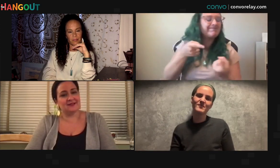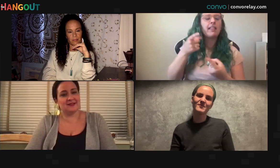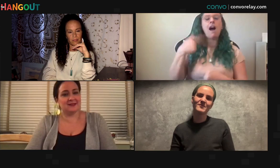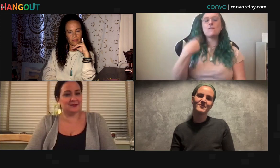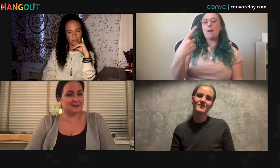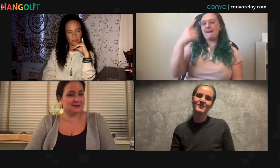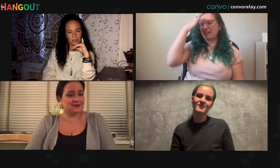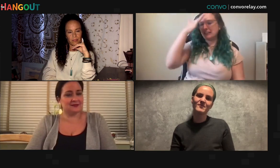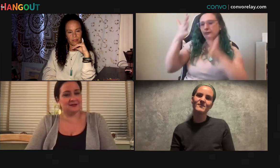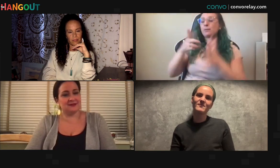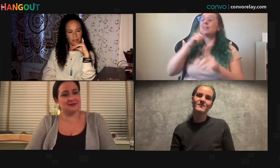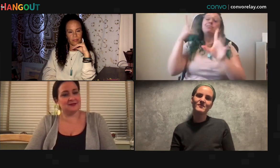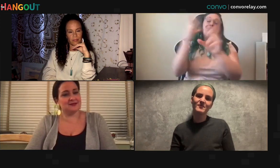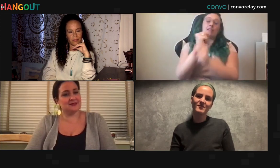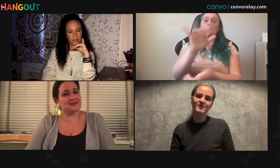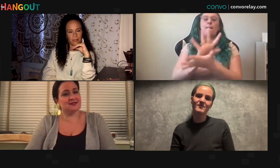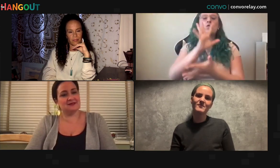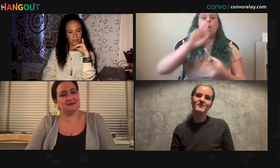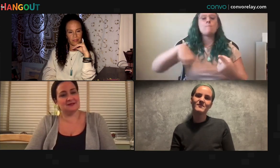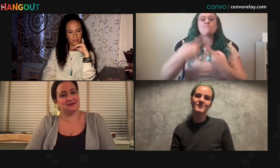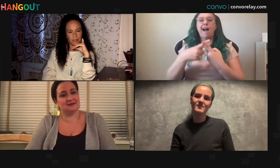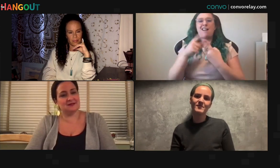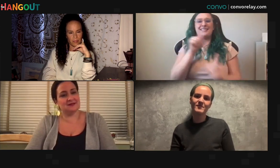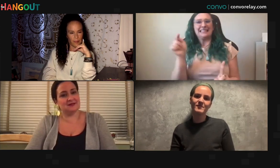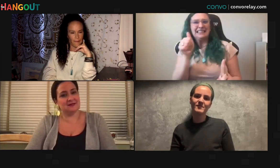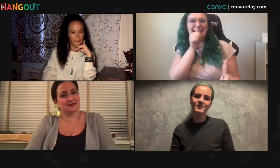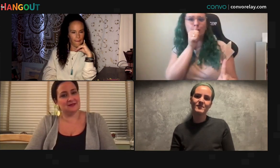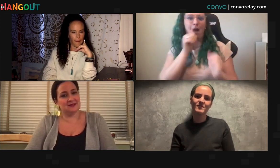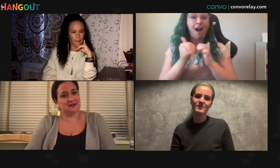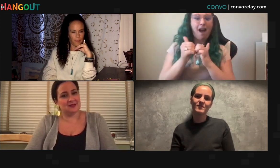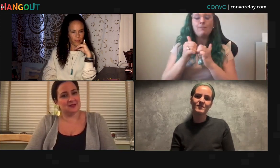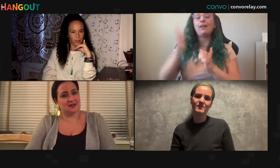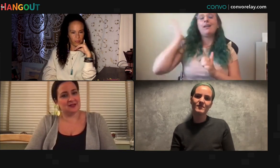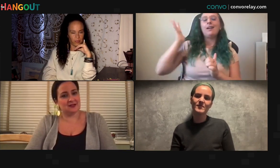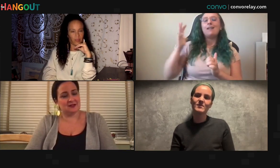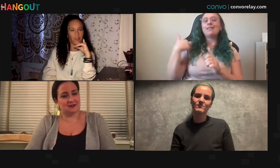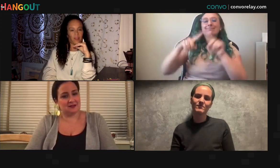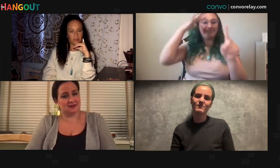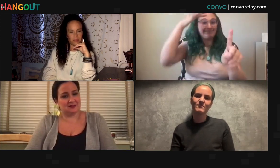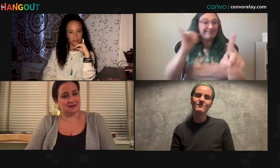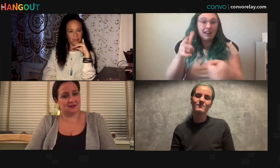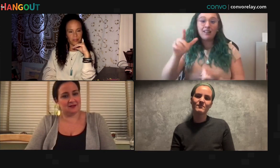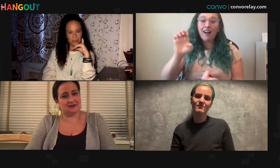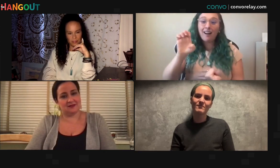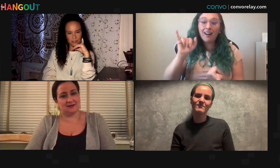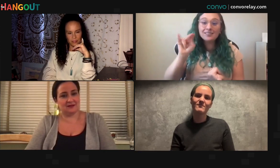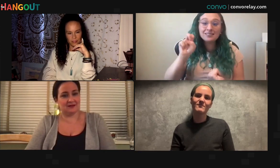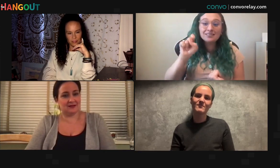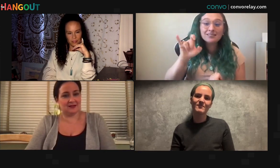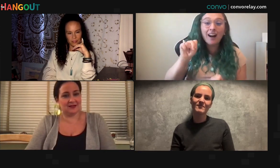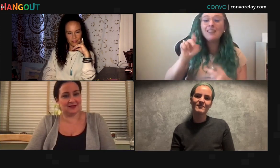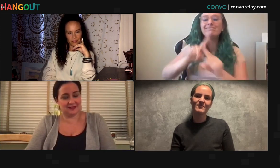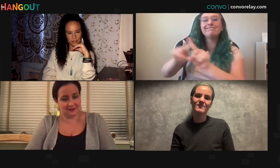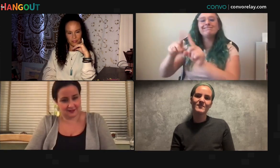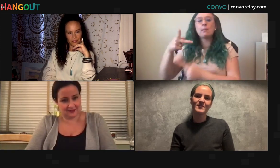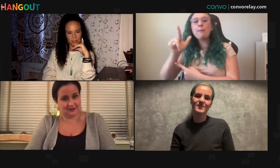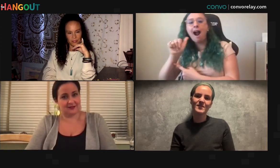with dating, and what it comes down to, the movie talks about the secret. And there used to be a lot of different